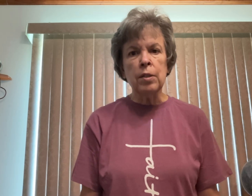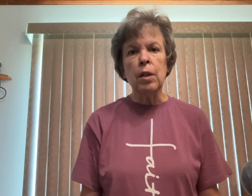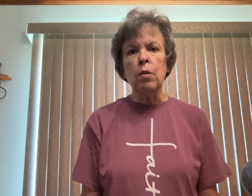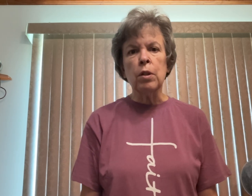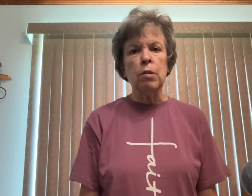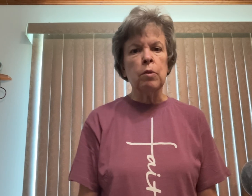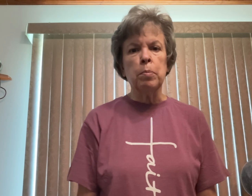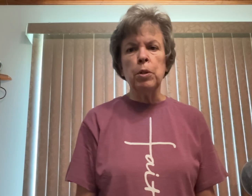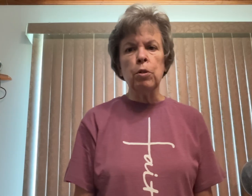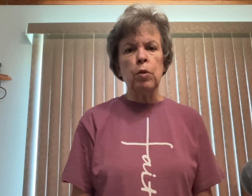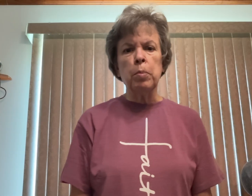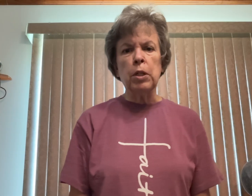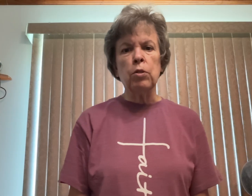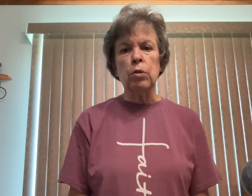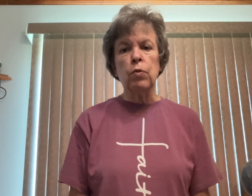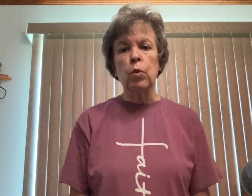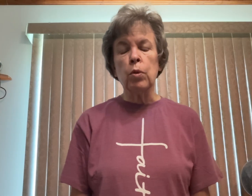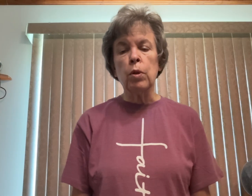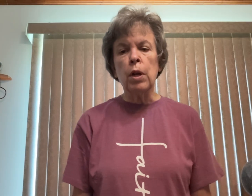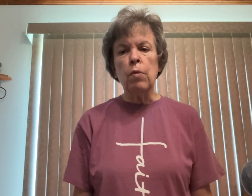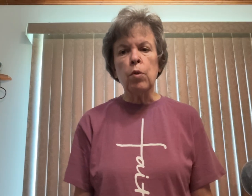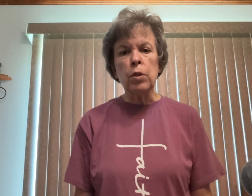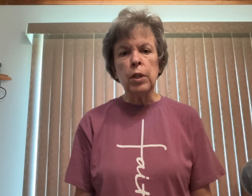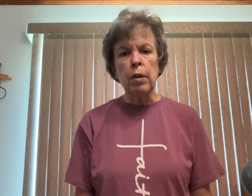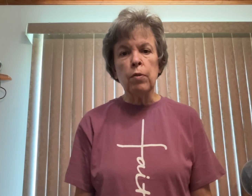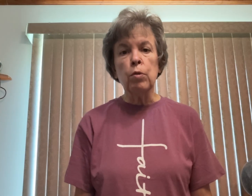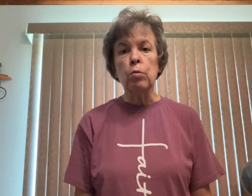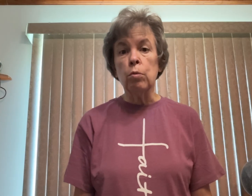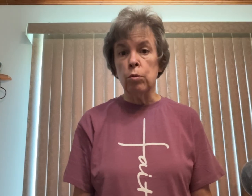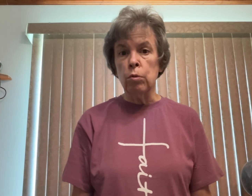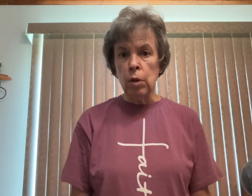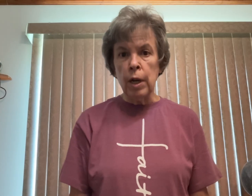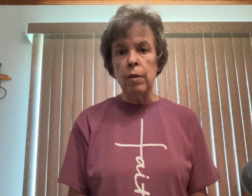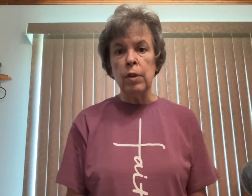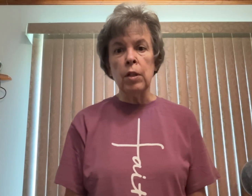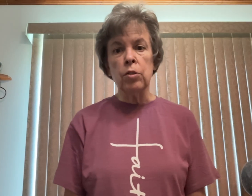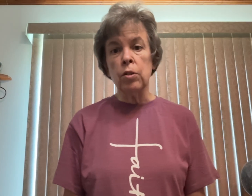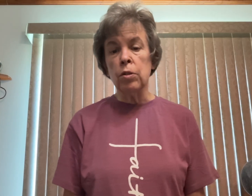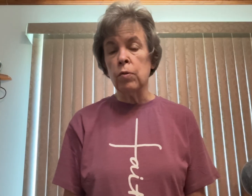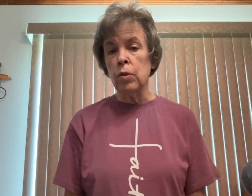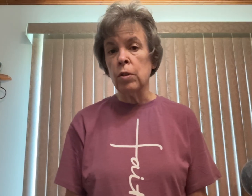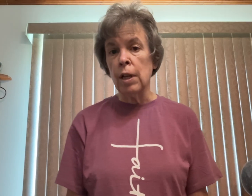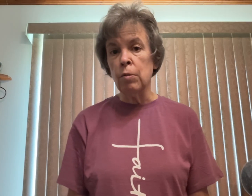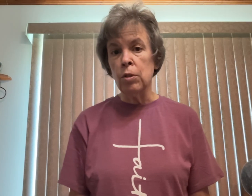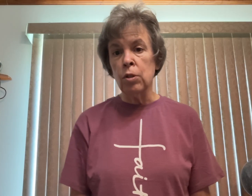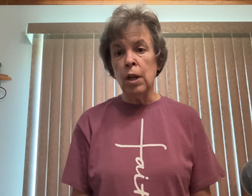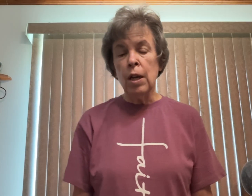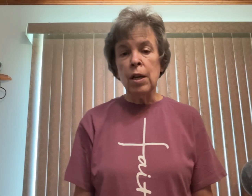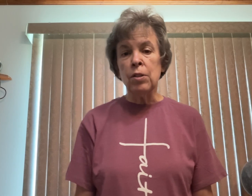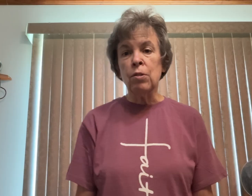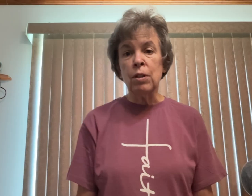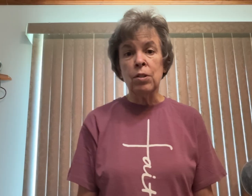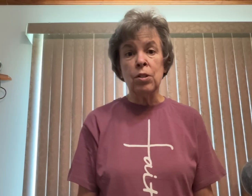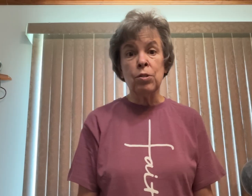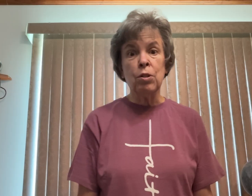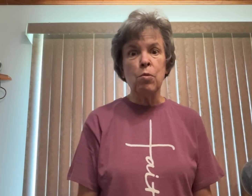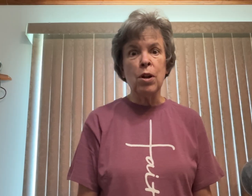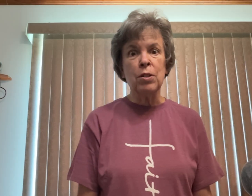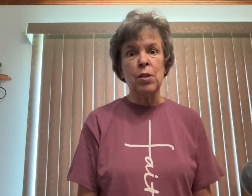ASL that gives beautiful pictures for the deaf who do not have English as their first language. And so I suggest you go watch